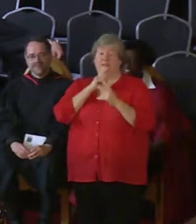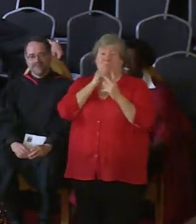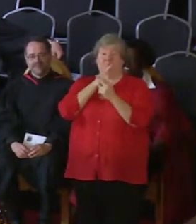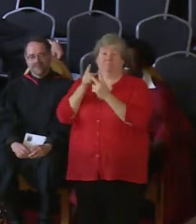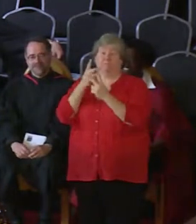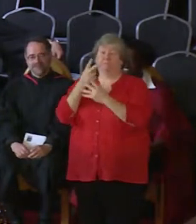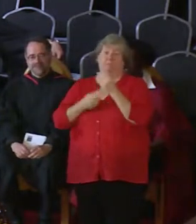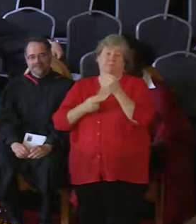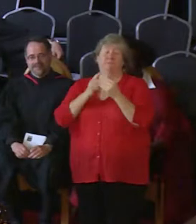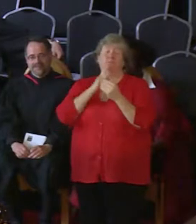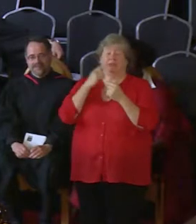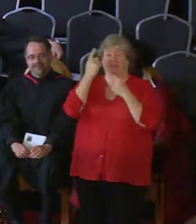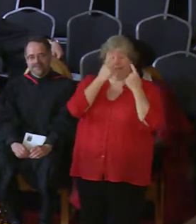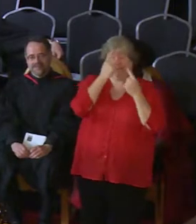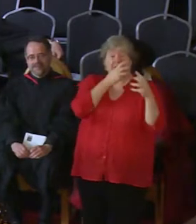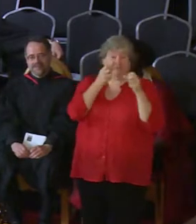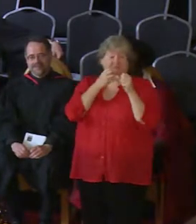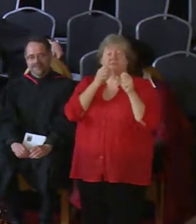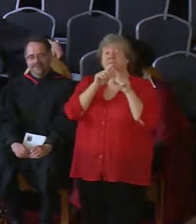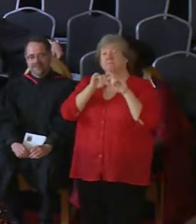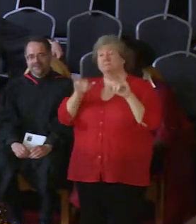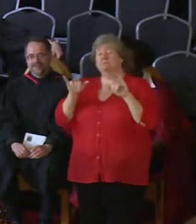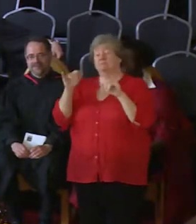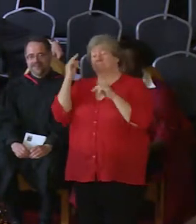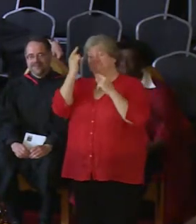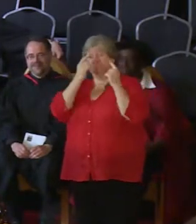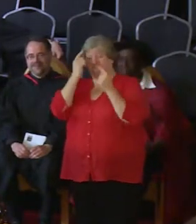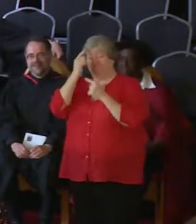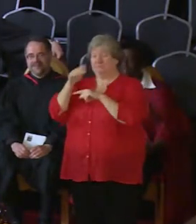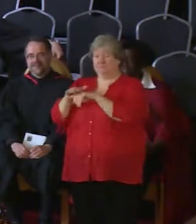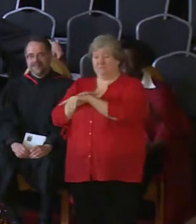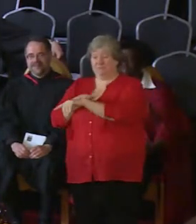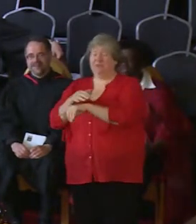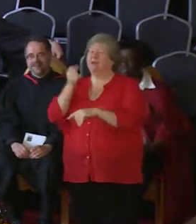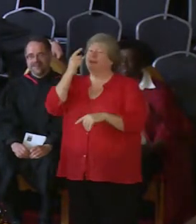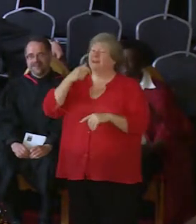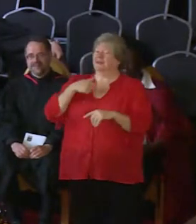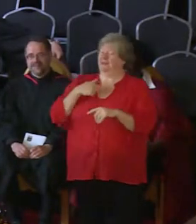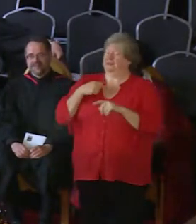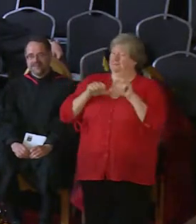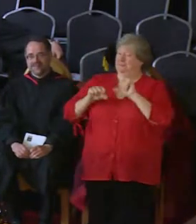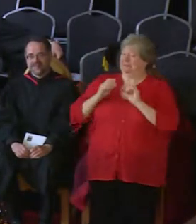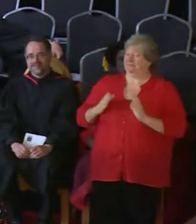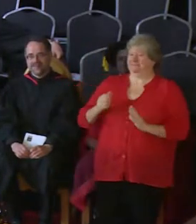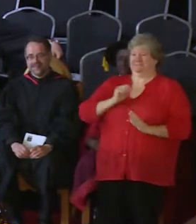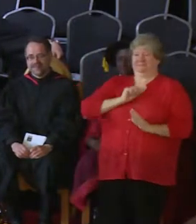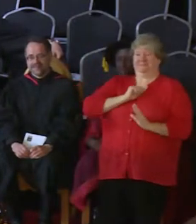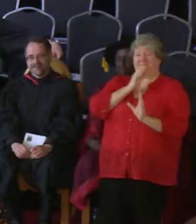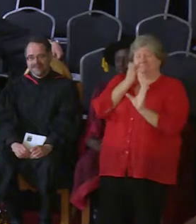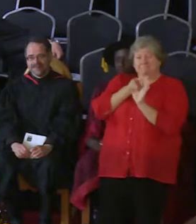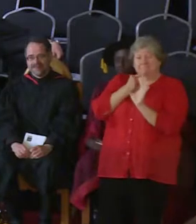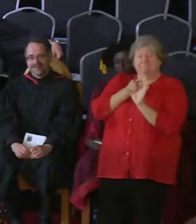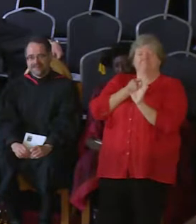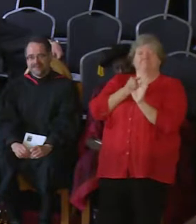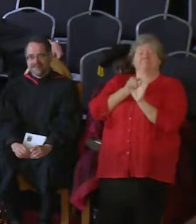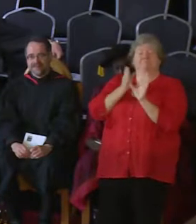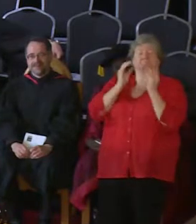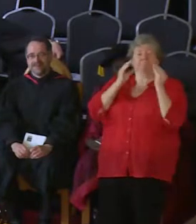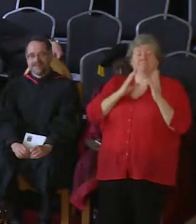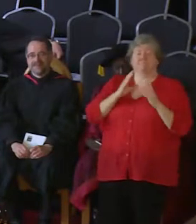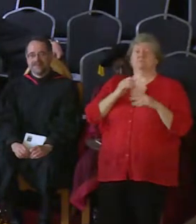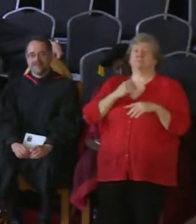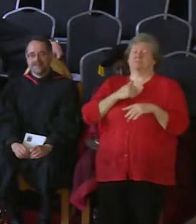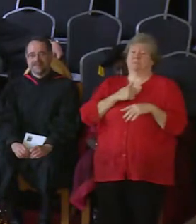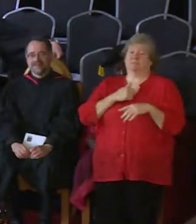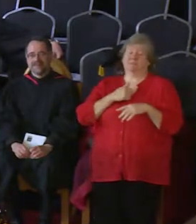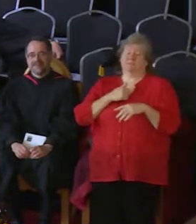slow. As a psychologist, I'm interested in cognitive sciences and neurosciences, and speaking as well as